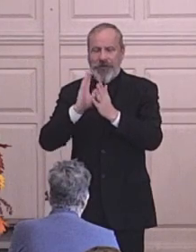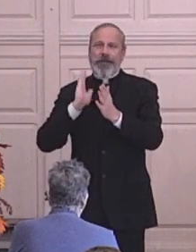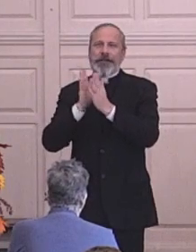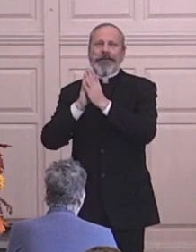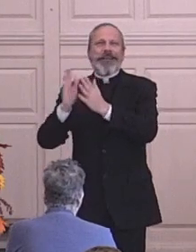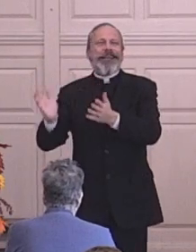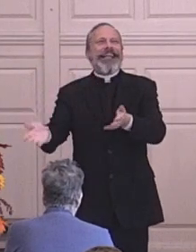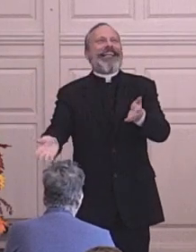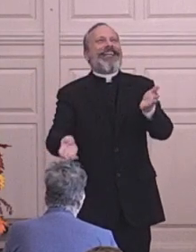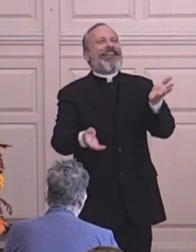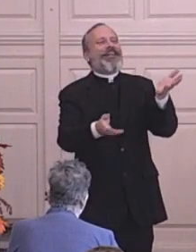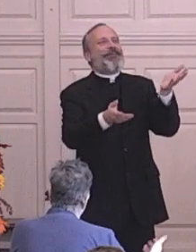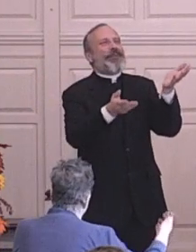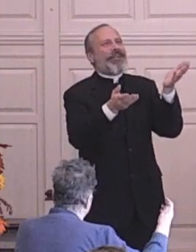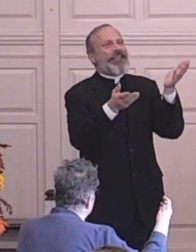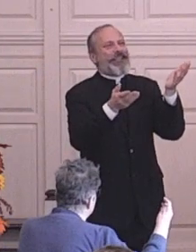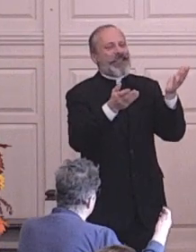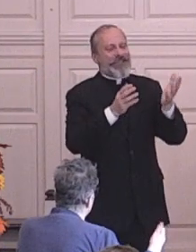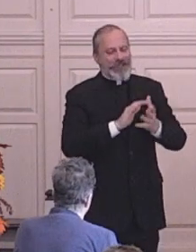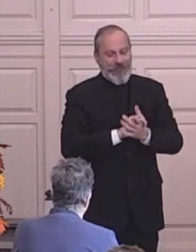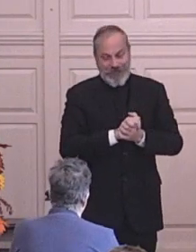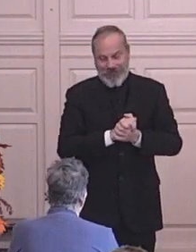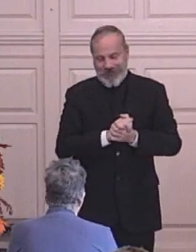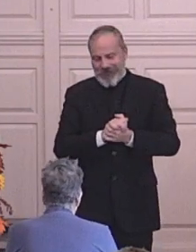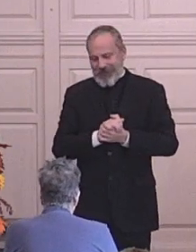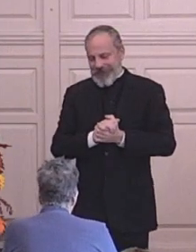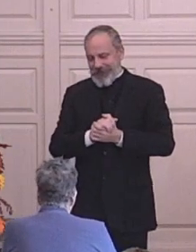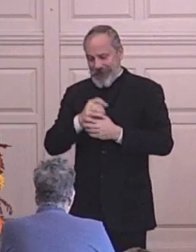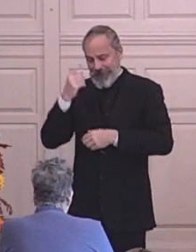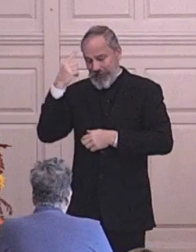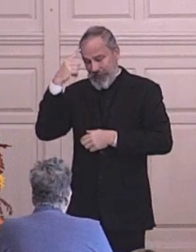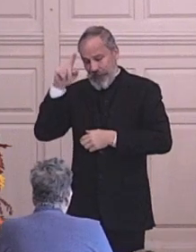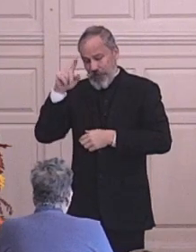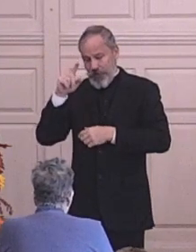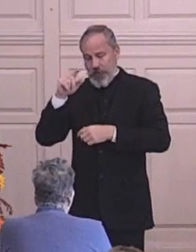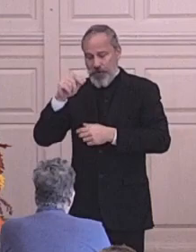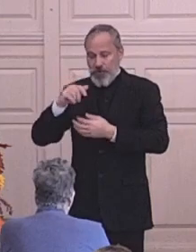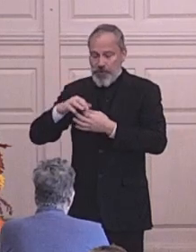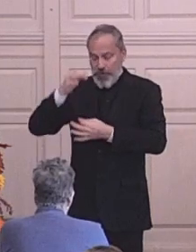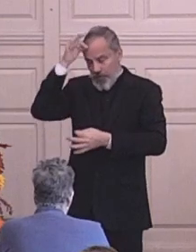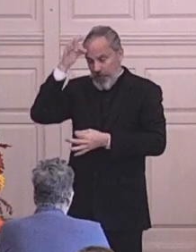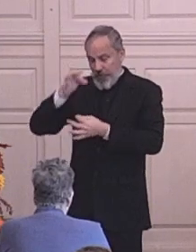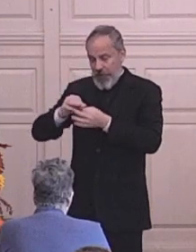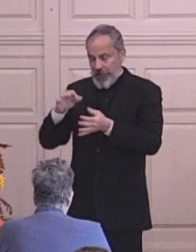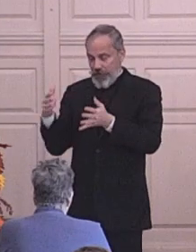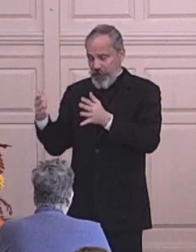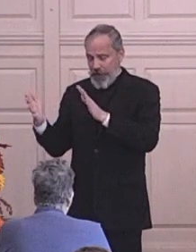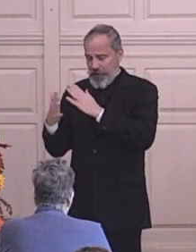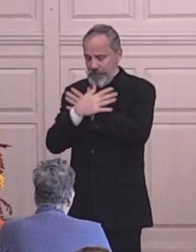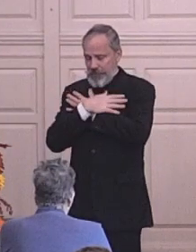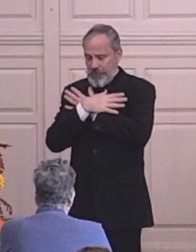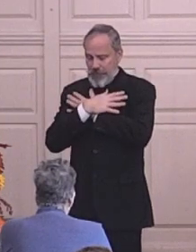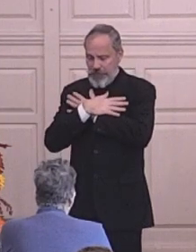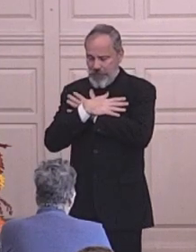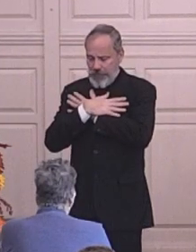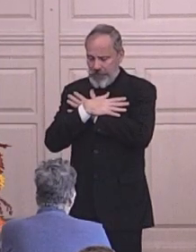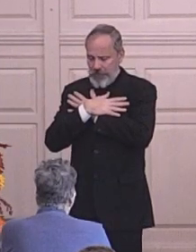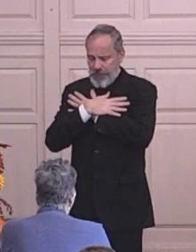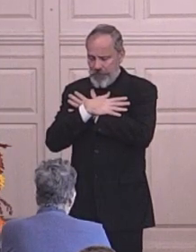Lord. Lord, hear our prayer. And for the repose of the souls of the faithfully